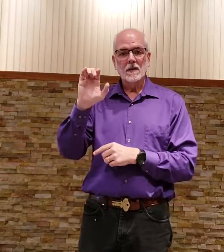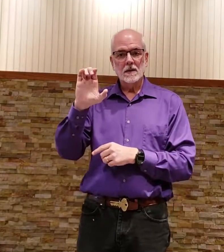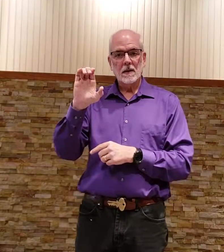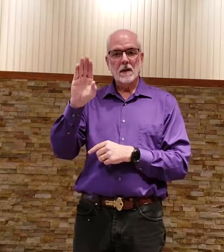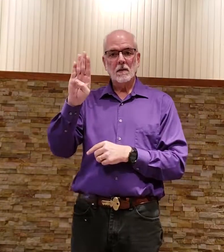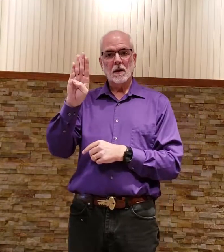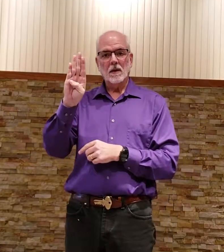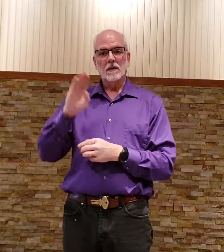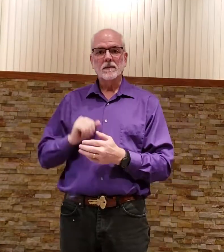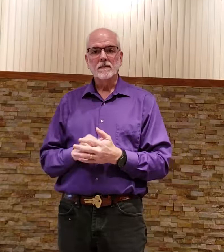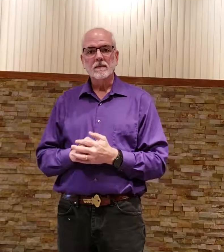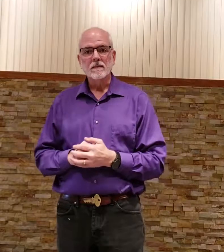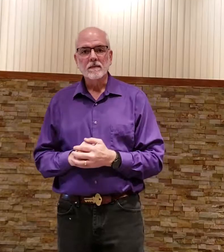Children's Bible.